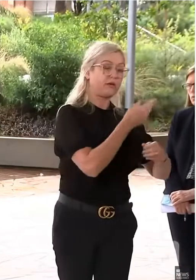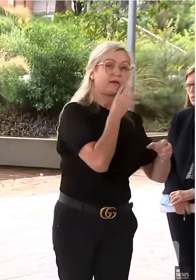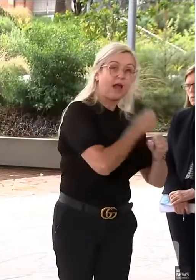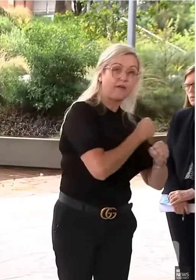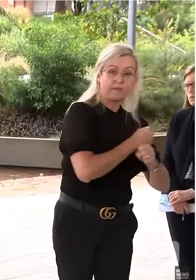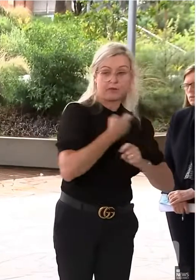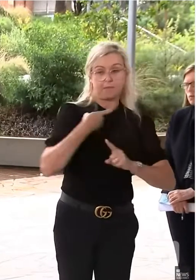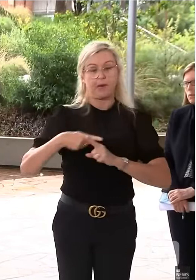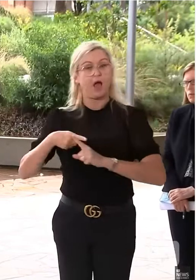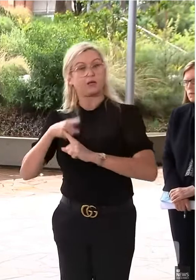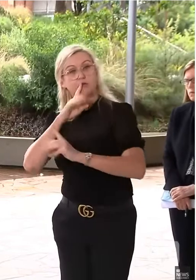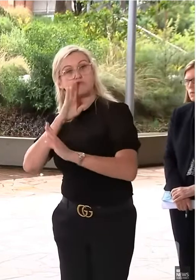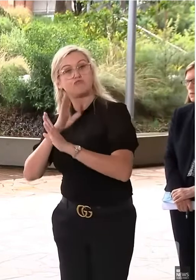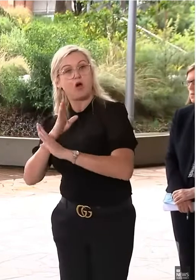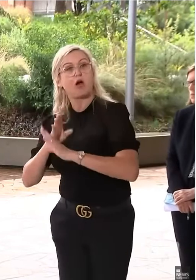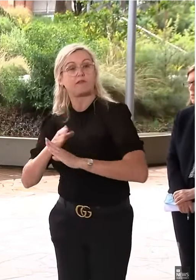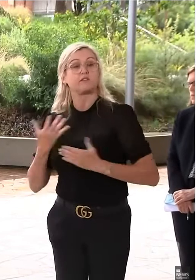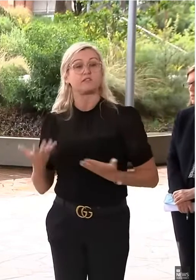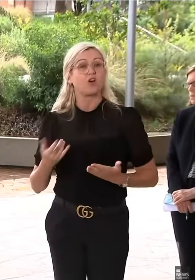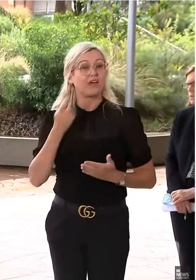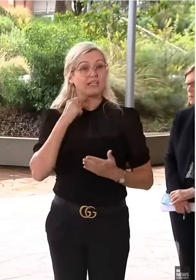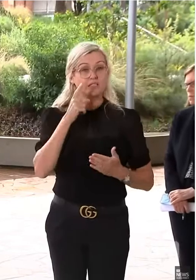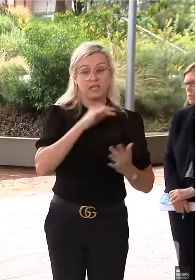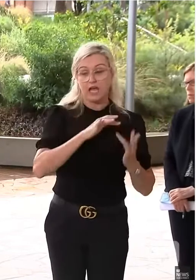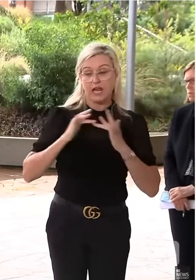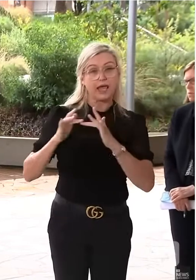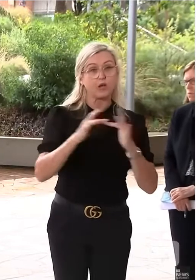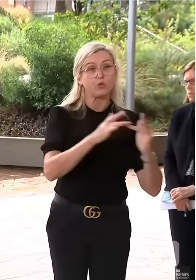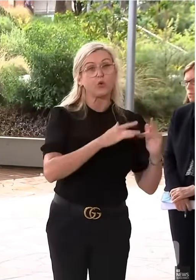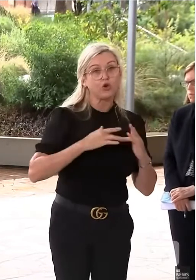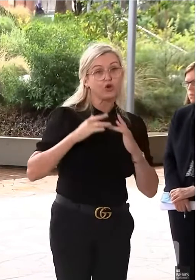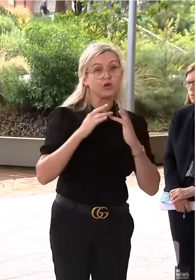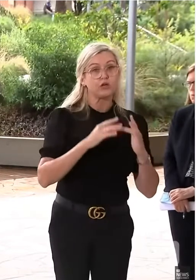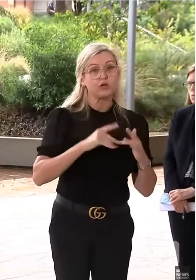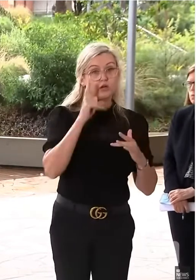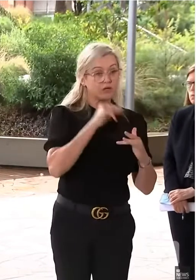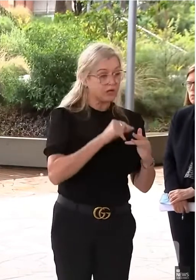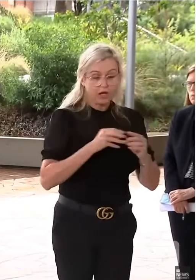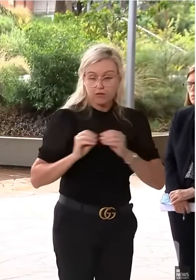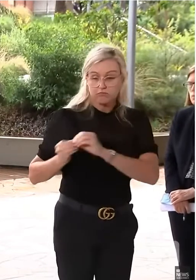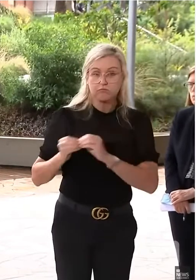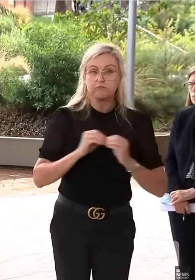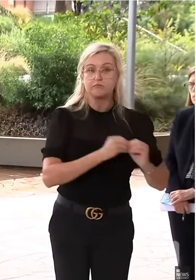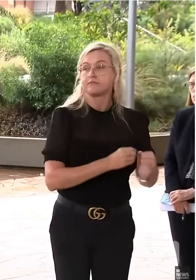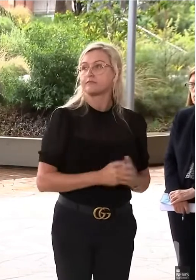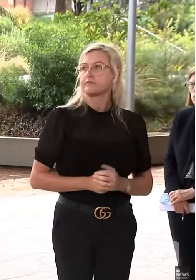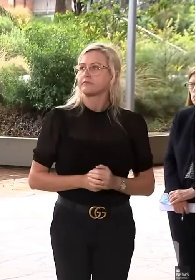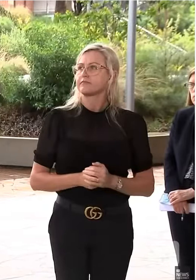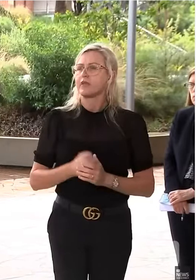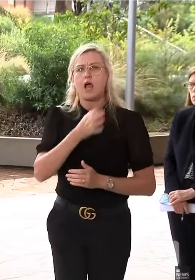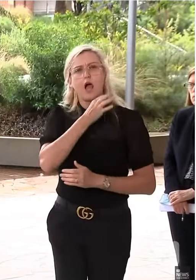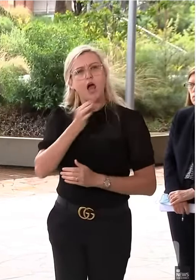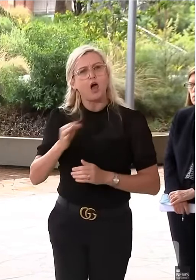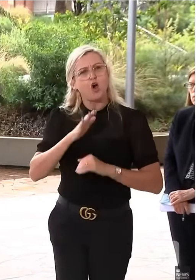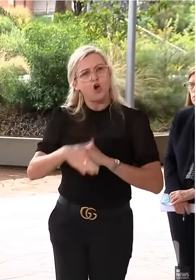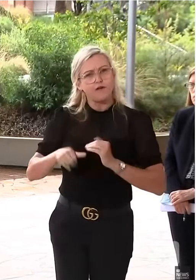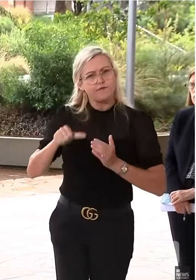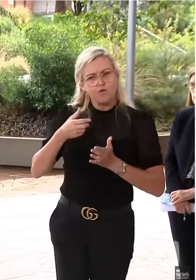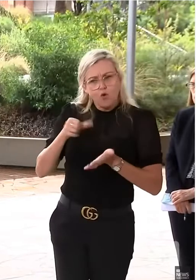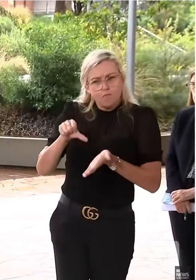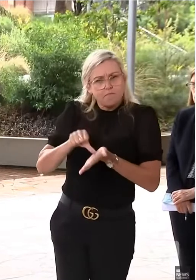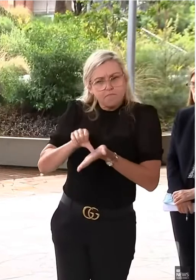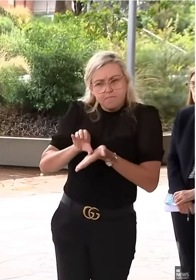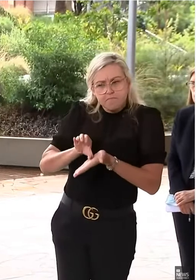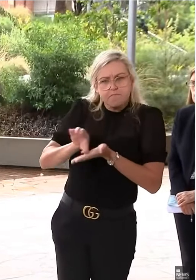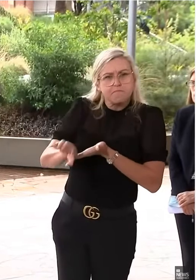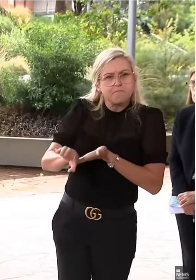well. And so we do have that capacity to network and surge by using those funds. Just on incentive payments, is there any consideration of paying people